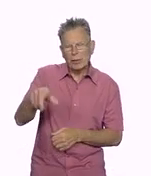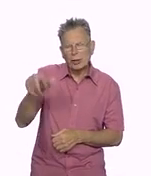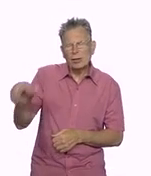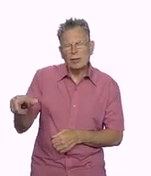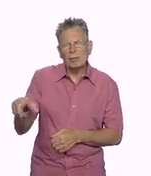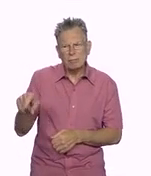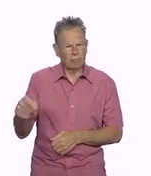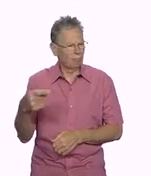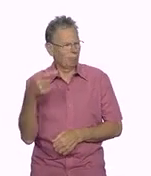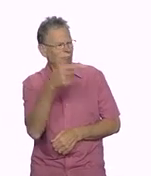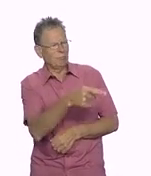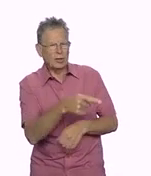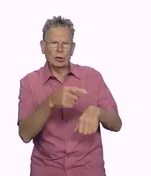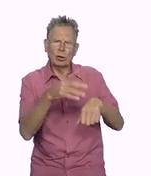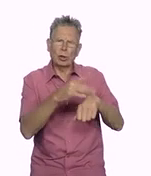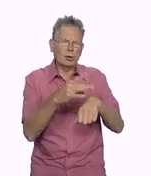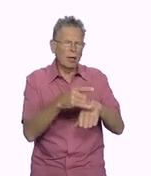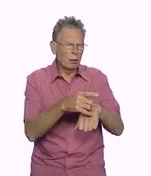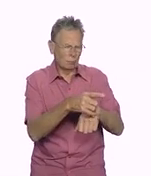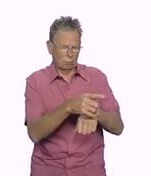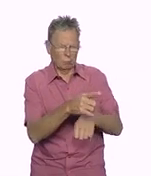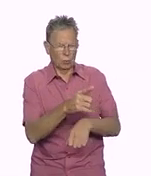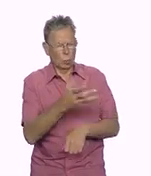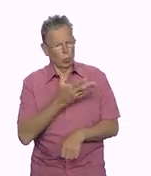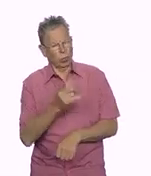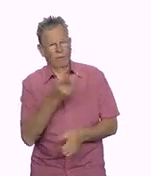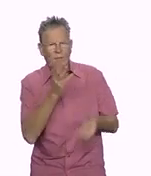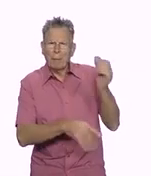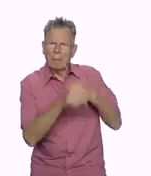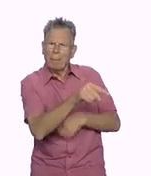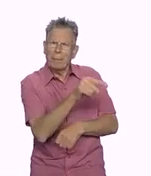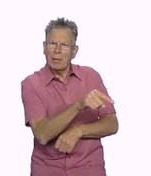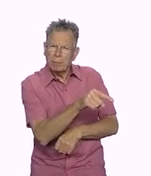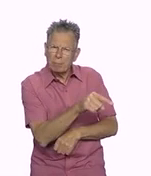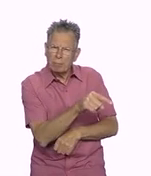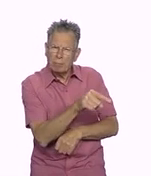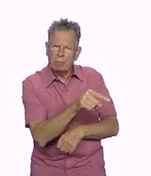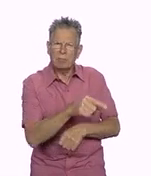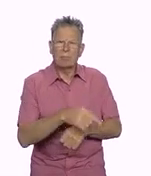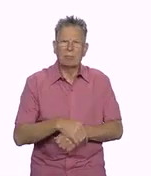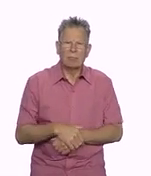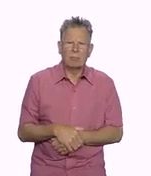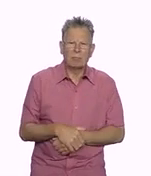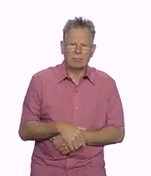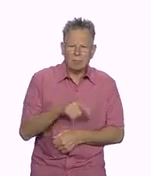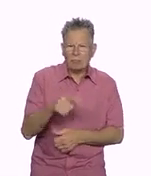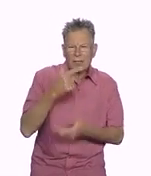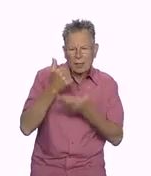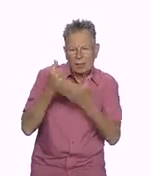What to expect from your doctor. A guide for patients. Based on good medical